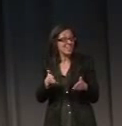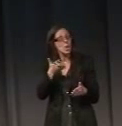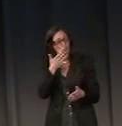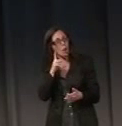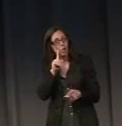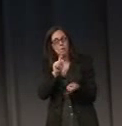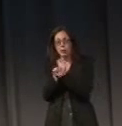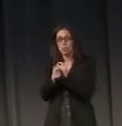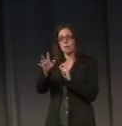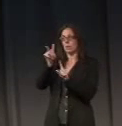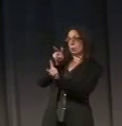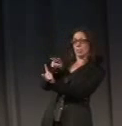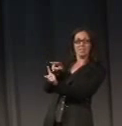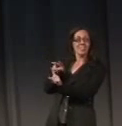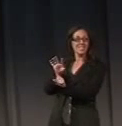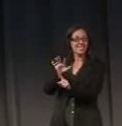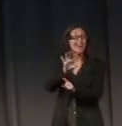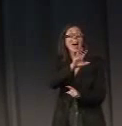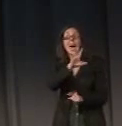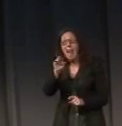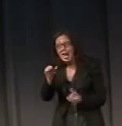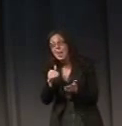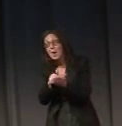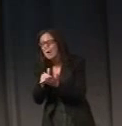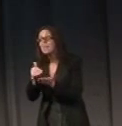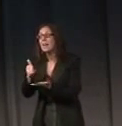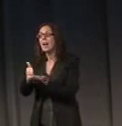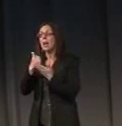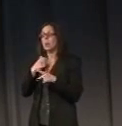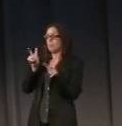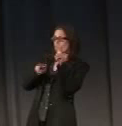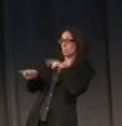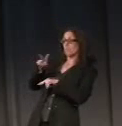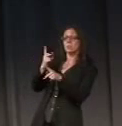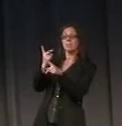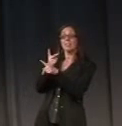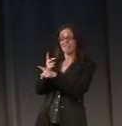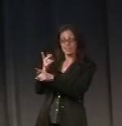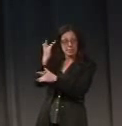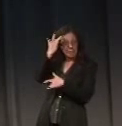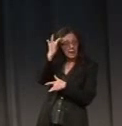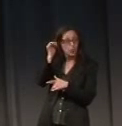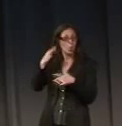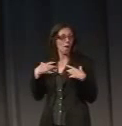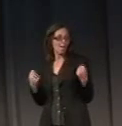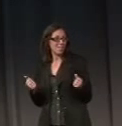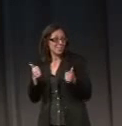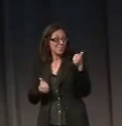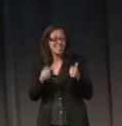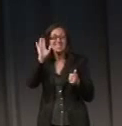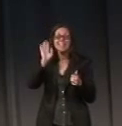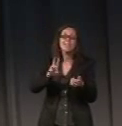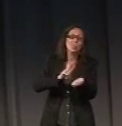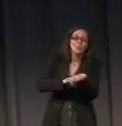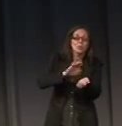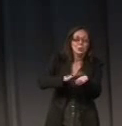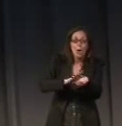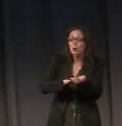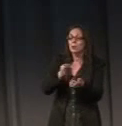changes in health status. So first aid people are trained to look at complexion changes because they can tell you